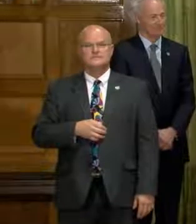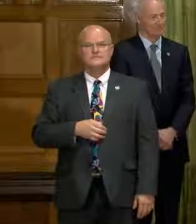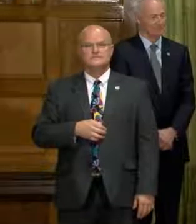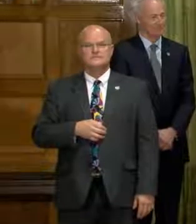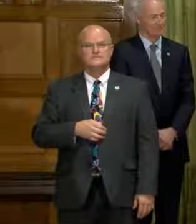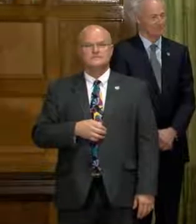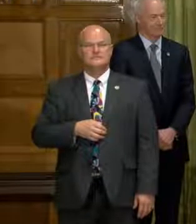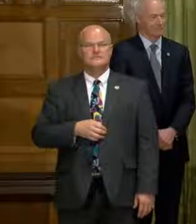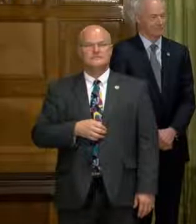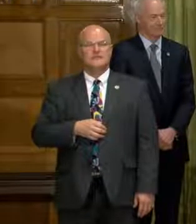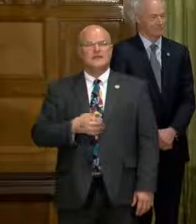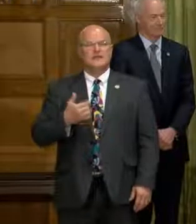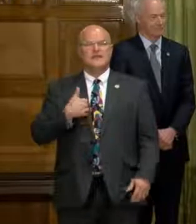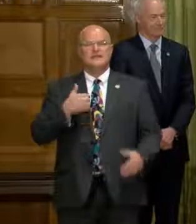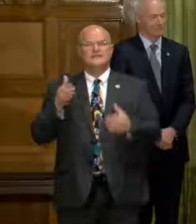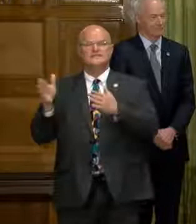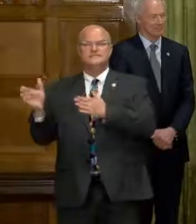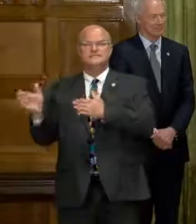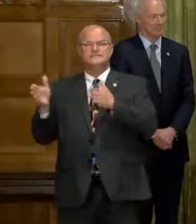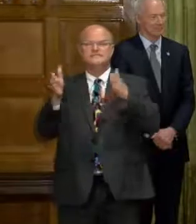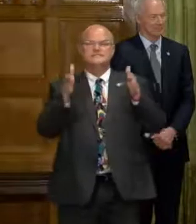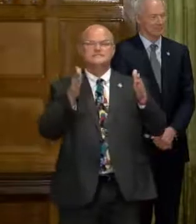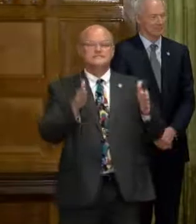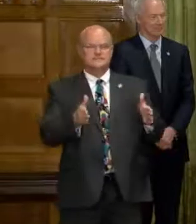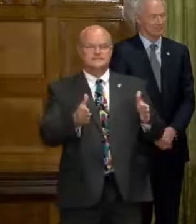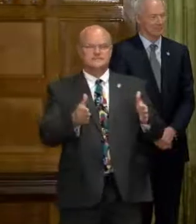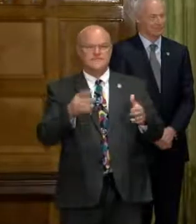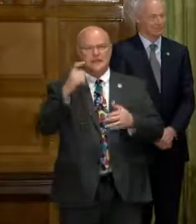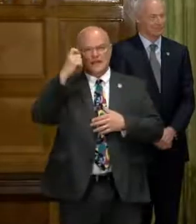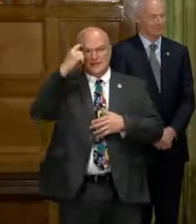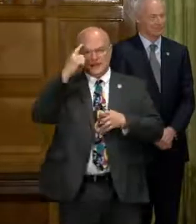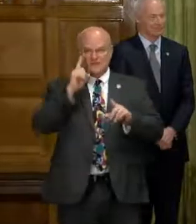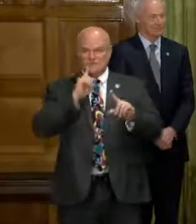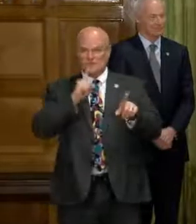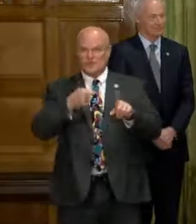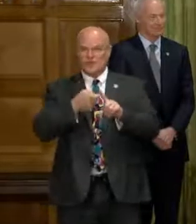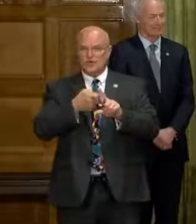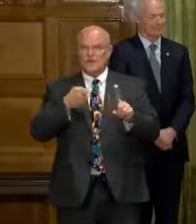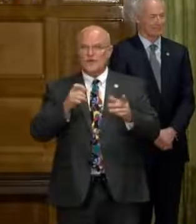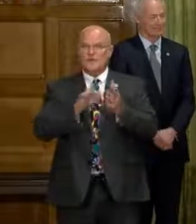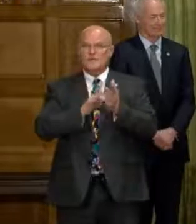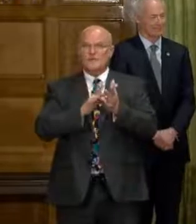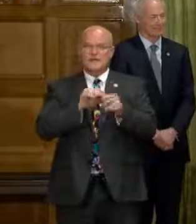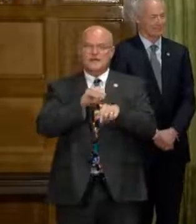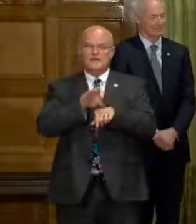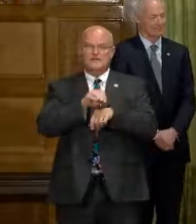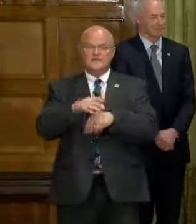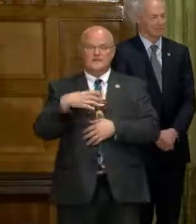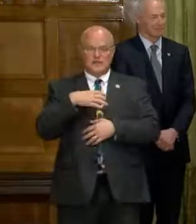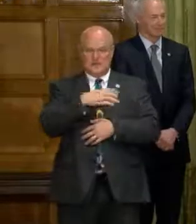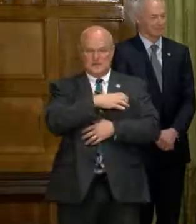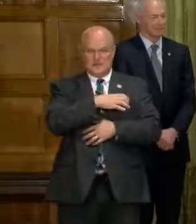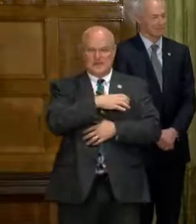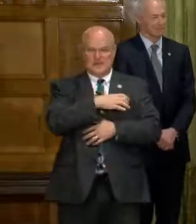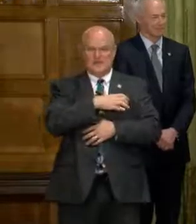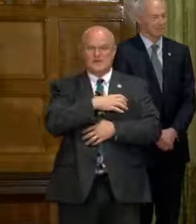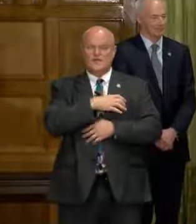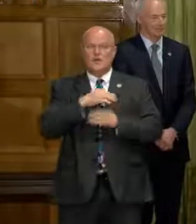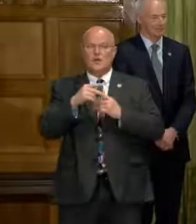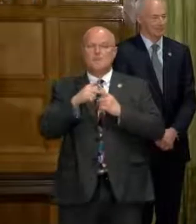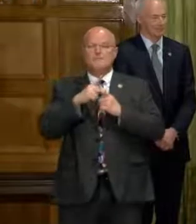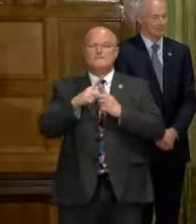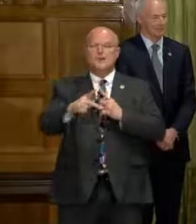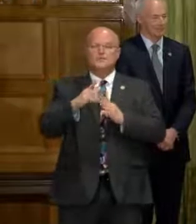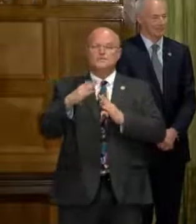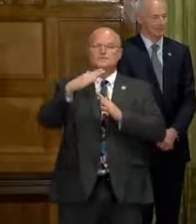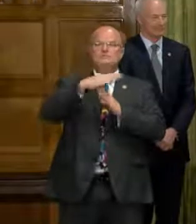Let me go ahead and turn my attention to the Governor's report from the Medical Advisory Committee for post-peak